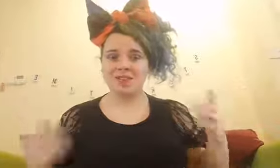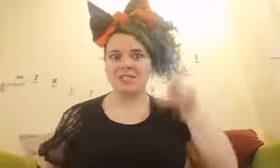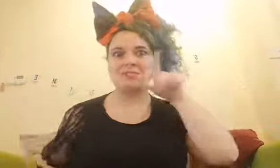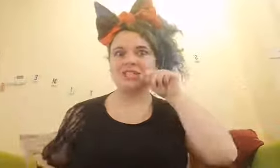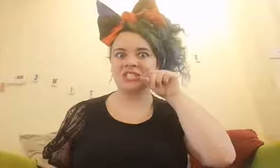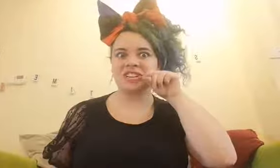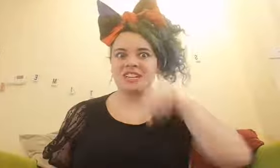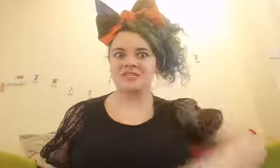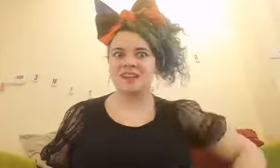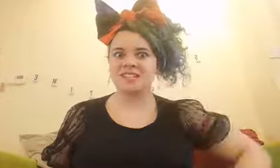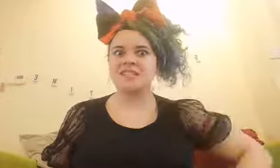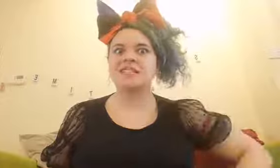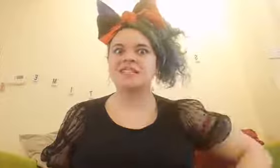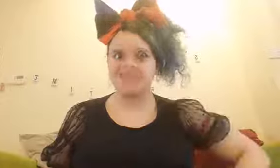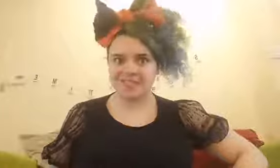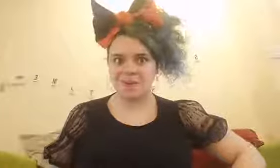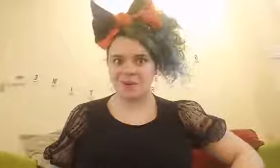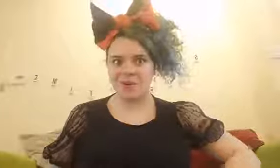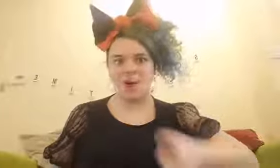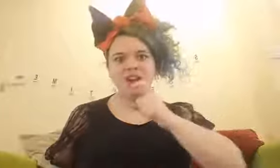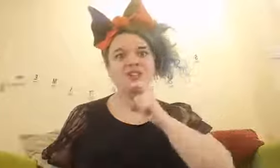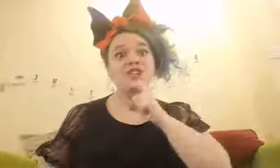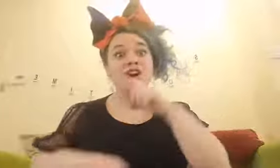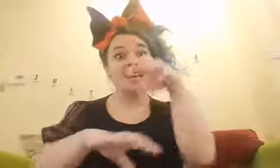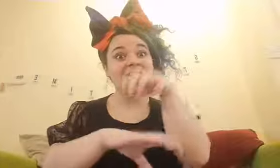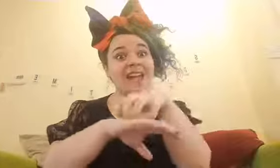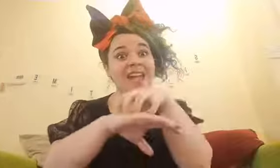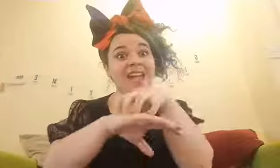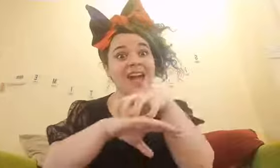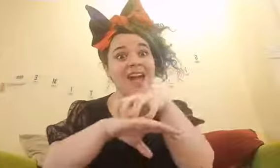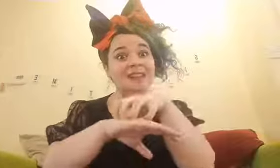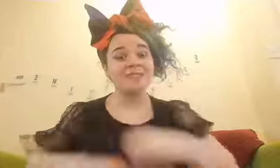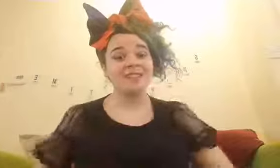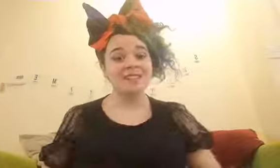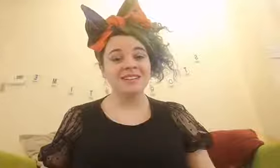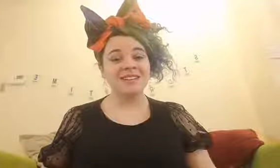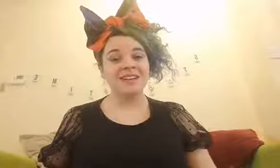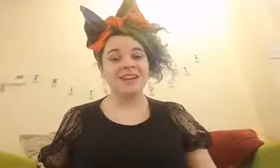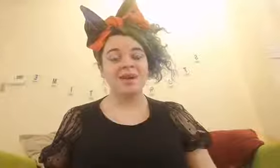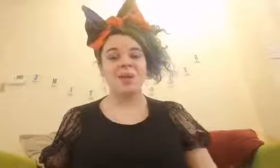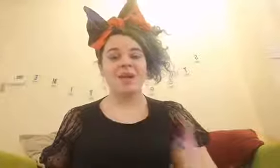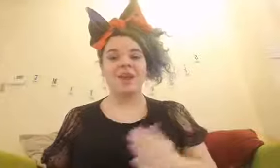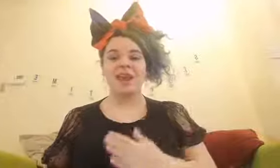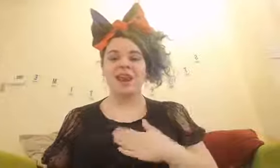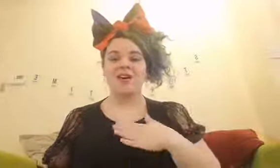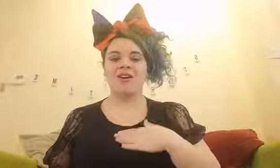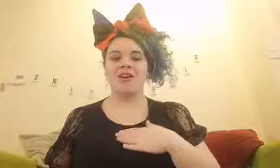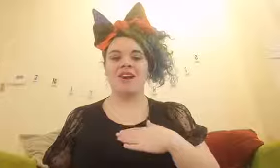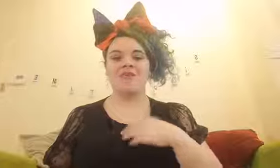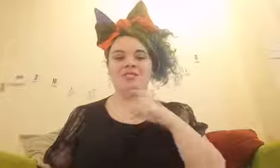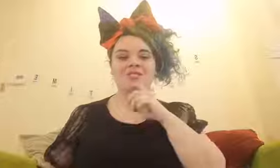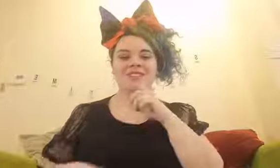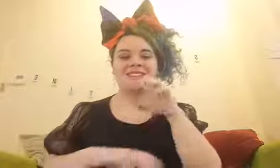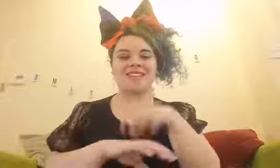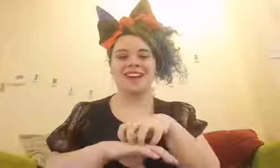but chicken and rice is a staple. Chocolate cake. Absolutely. We love our chocolate